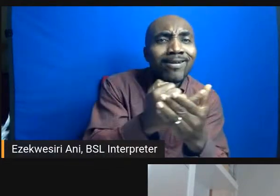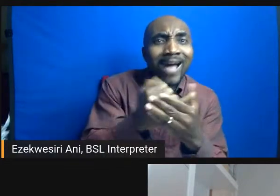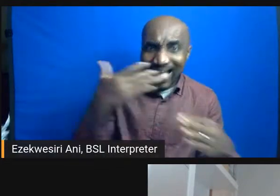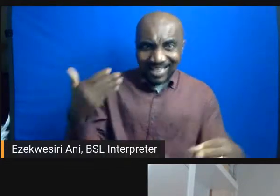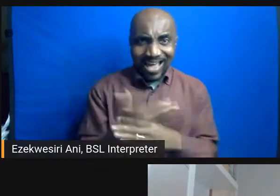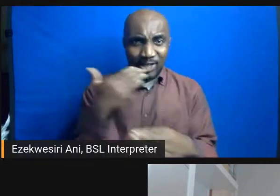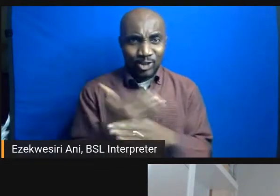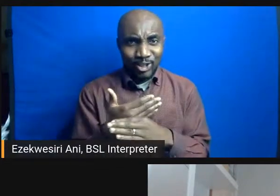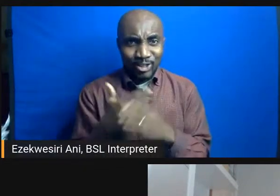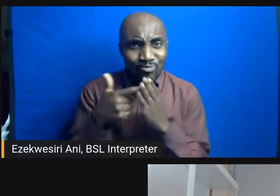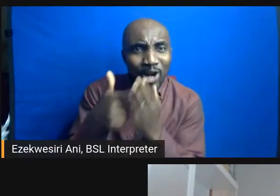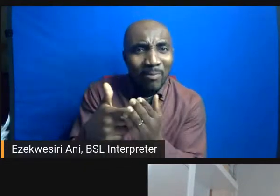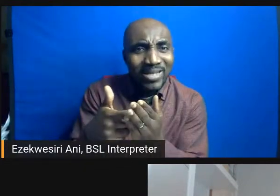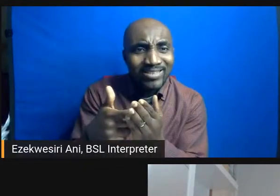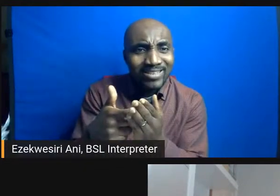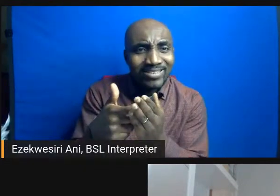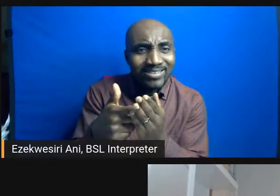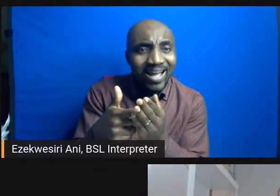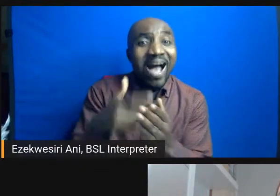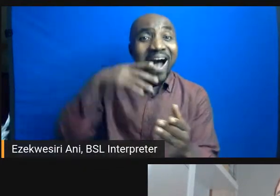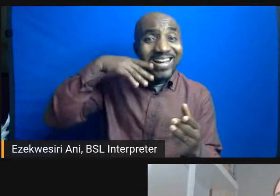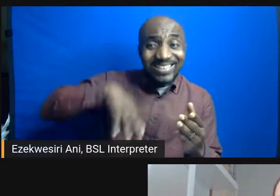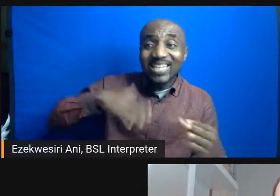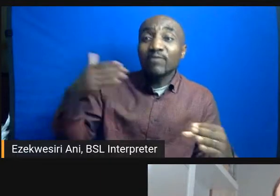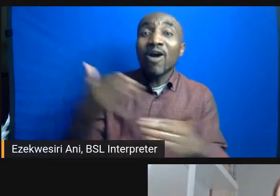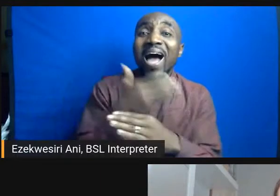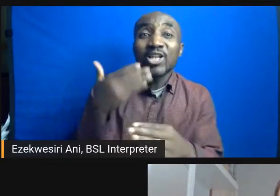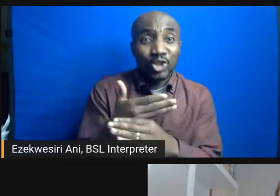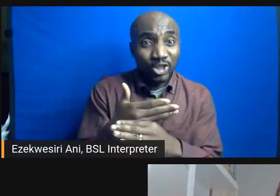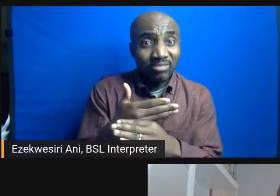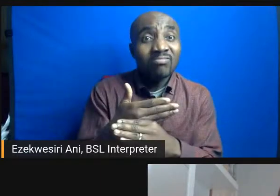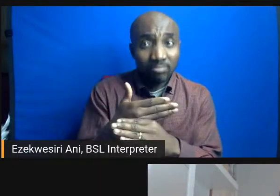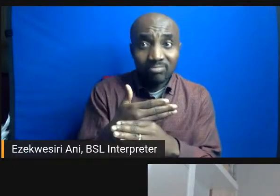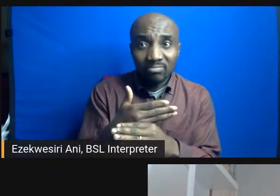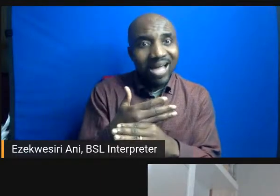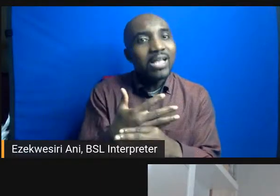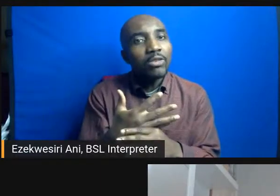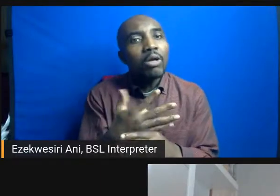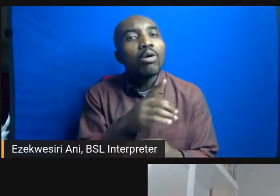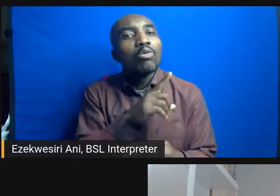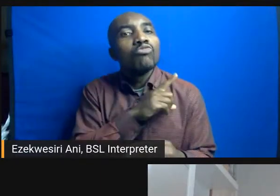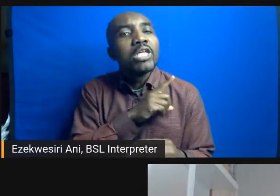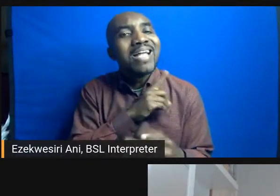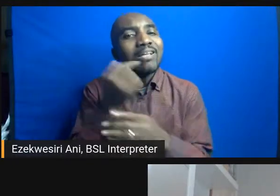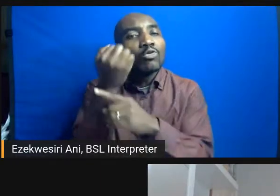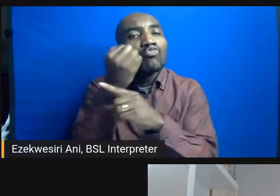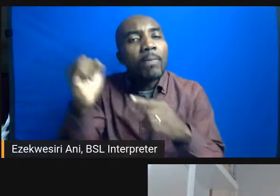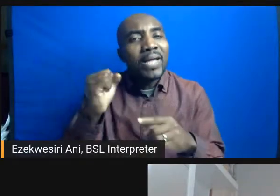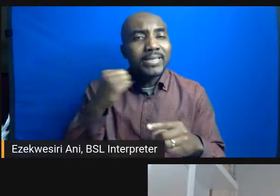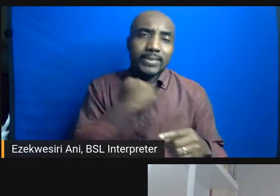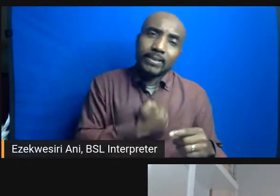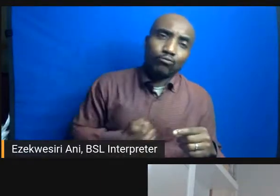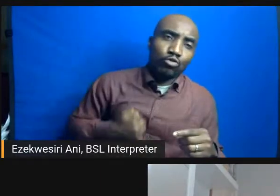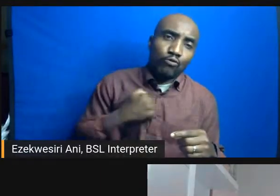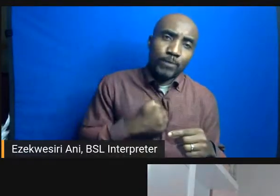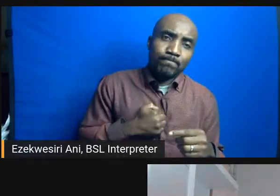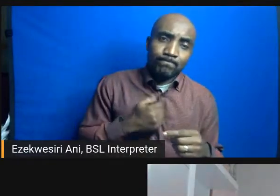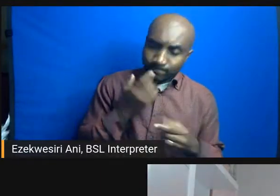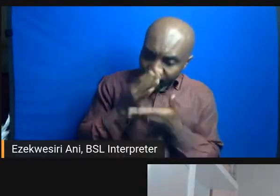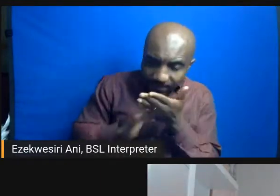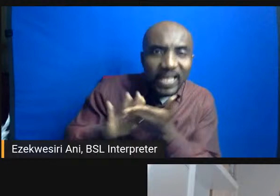action, grounding our need for action in 4 biblical principles: repentance,